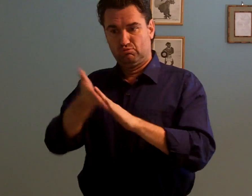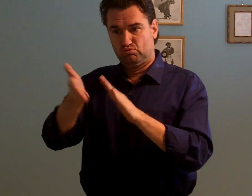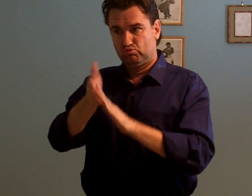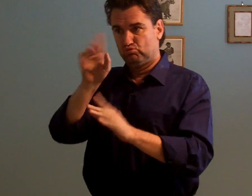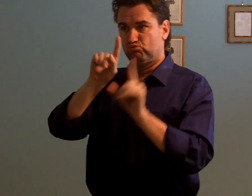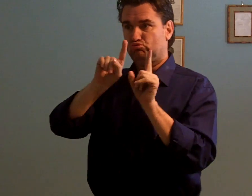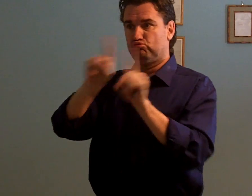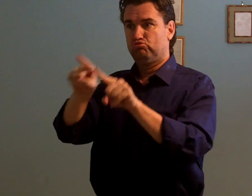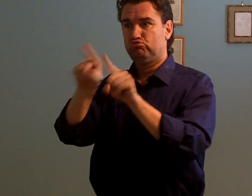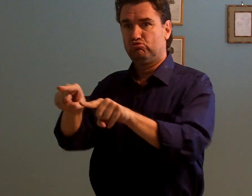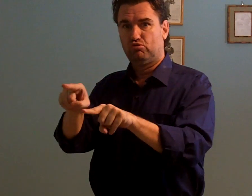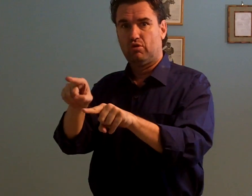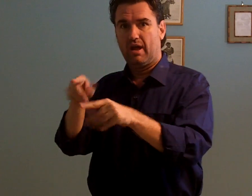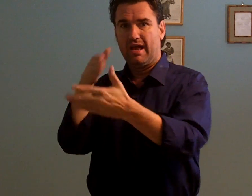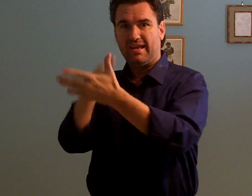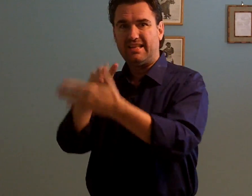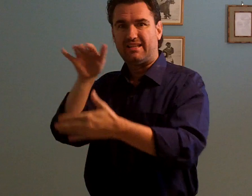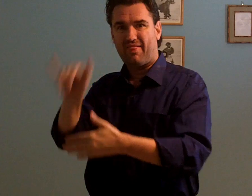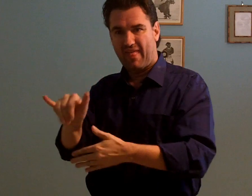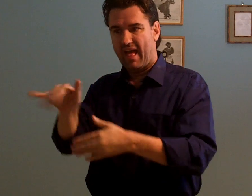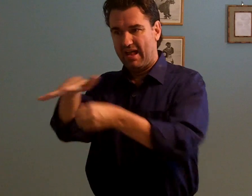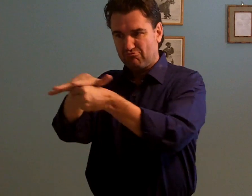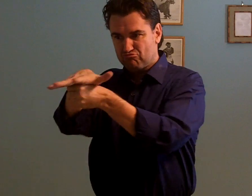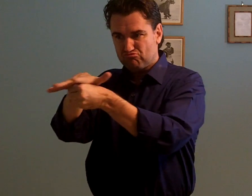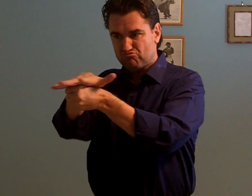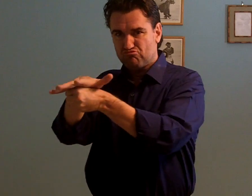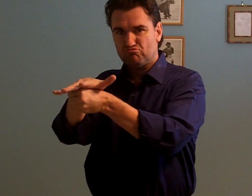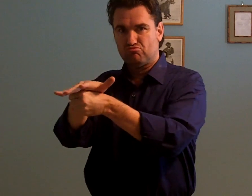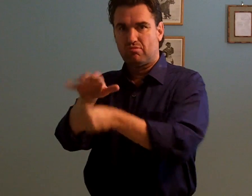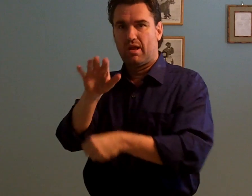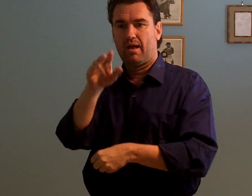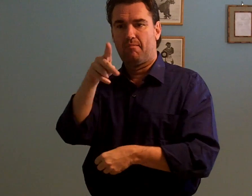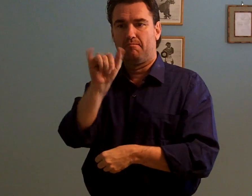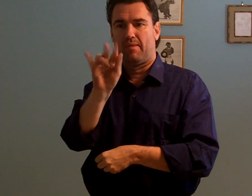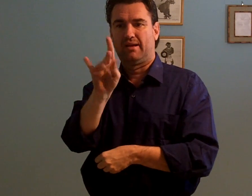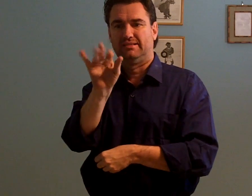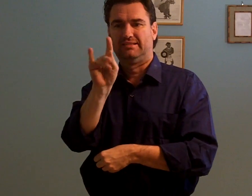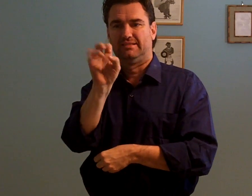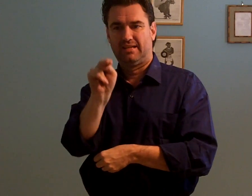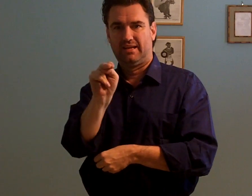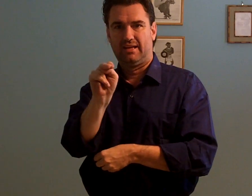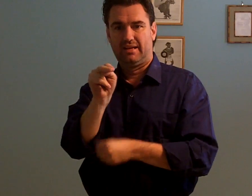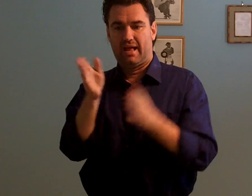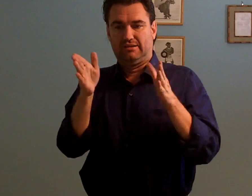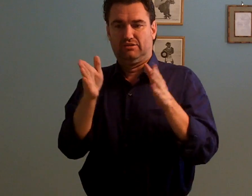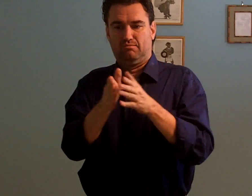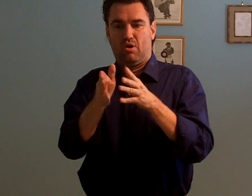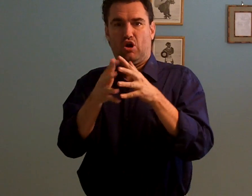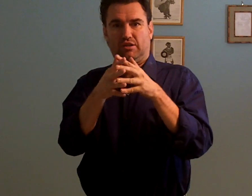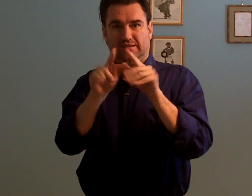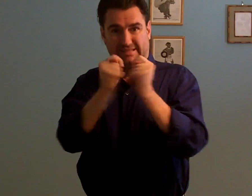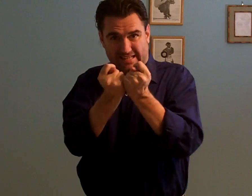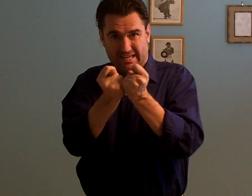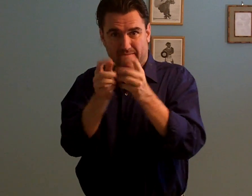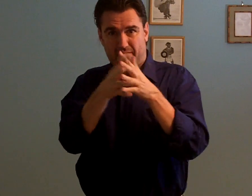in Abbottabad, Pakistan. A small team of Americans carried out the operation with extraordinary courage and